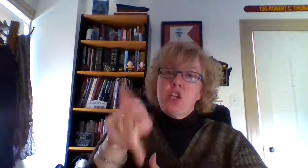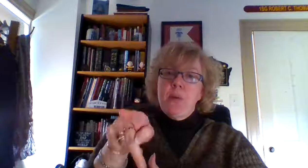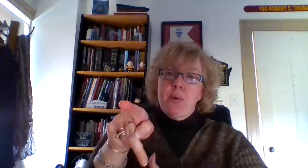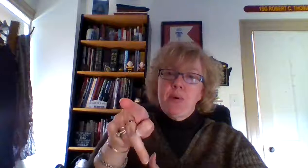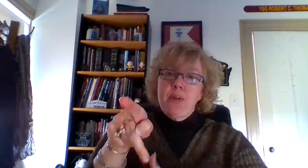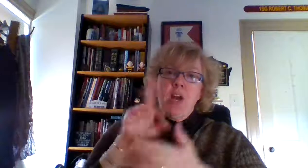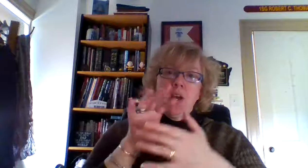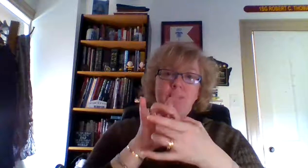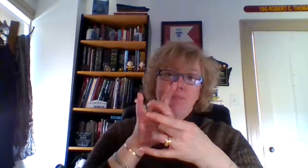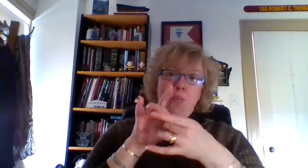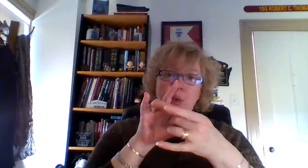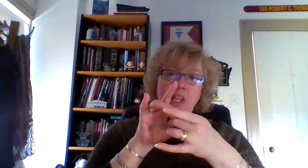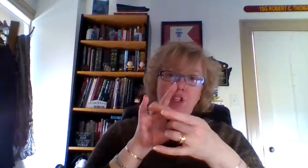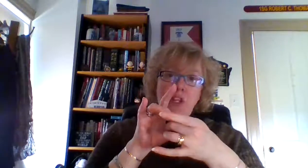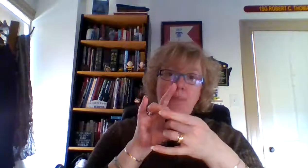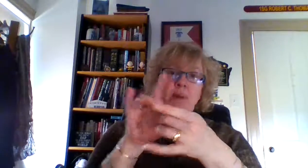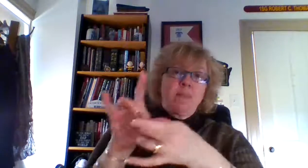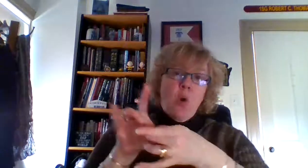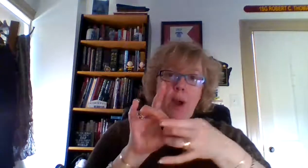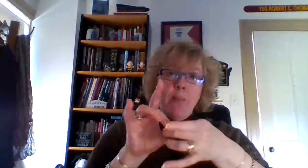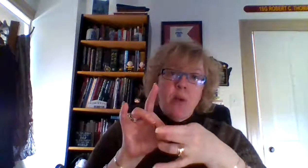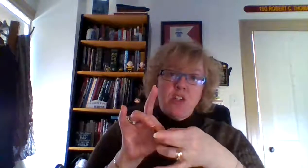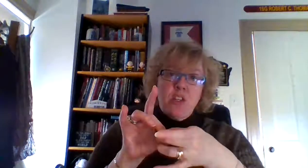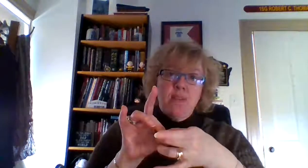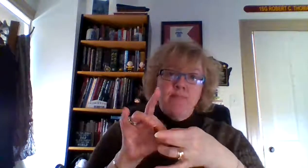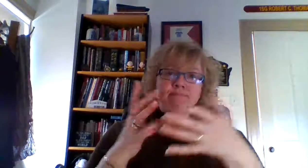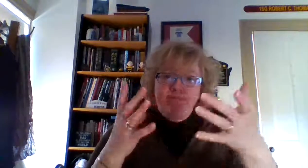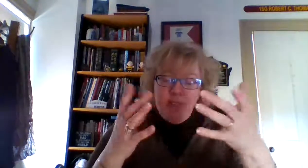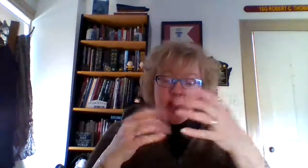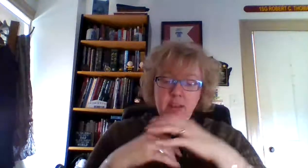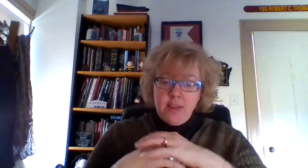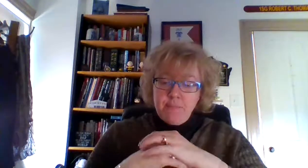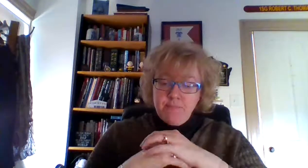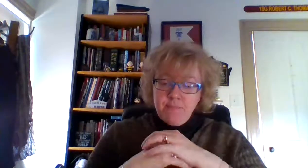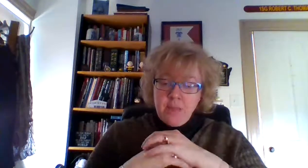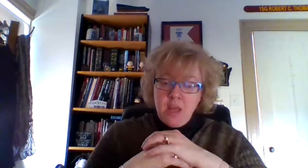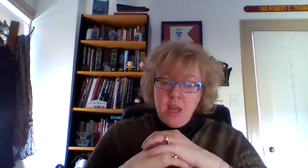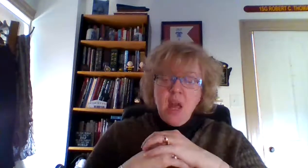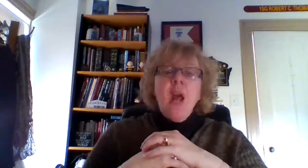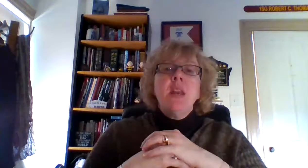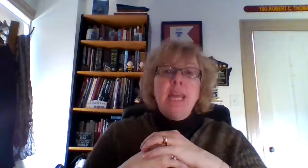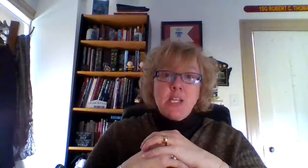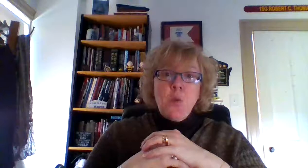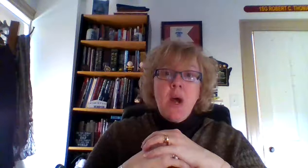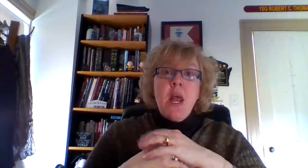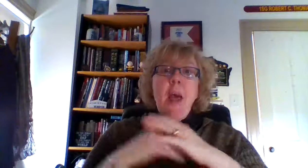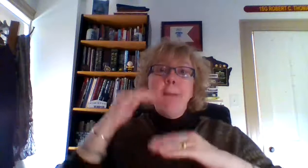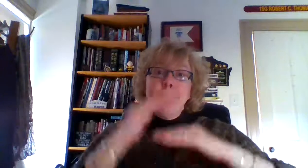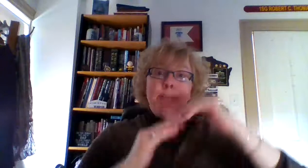relationship. Relationship. Cooperation, that kind of thing. Next one,